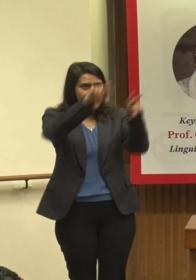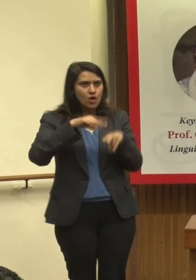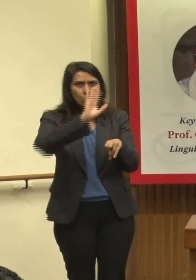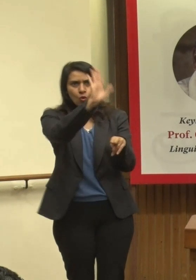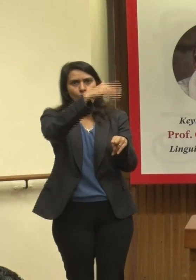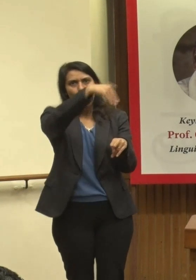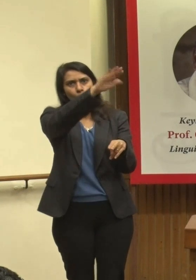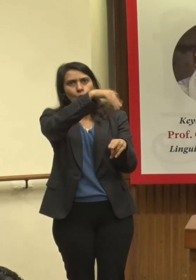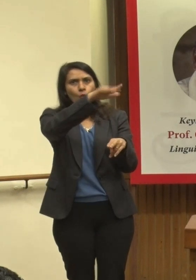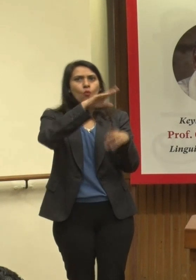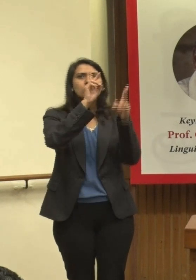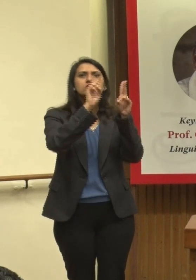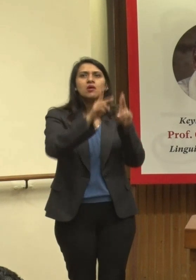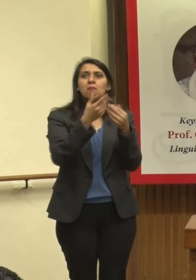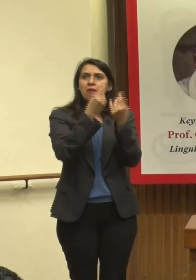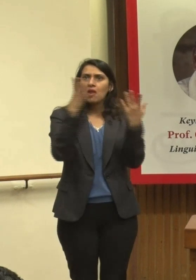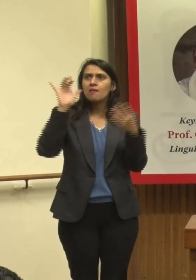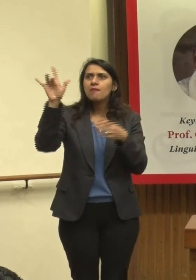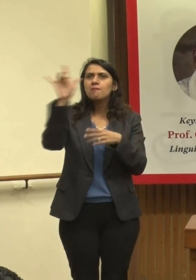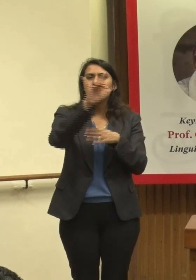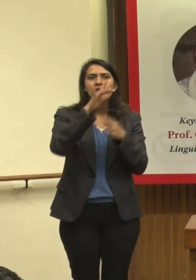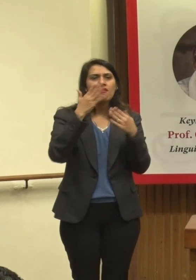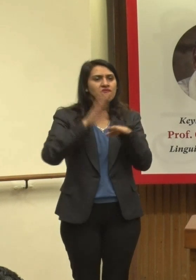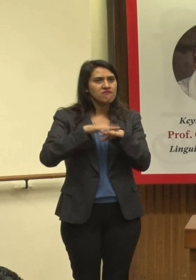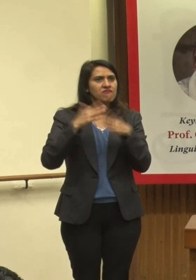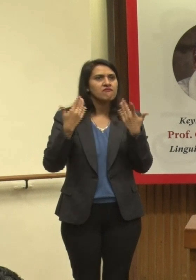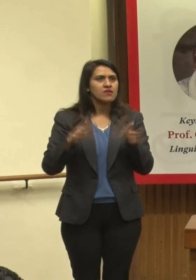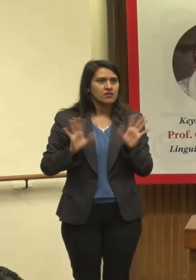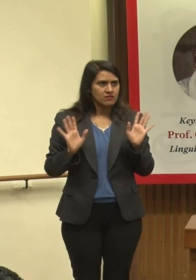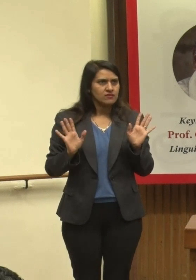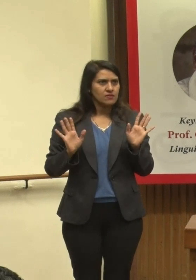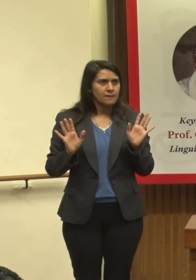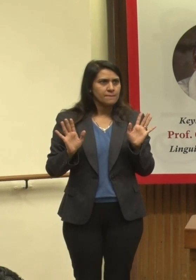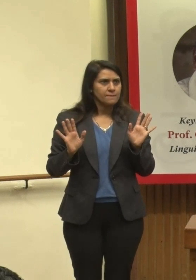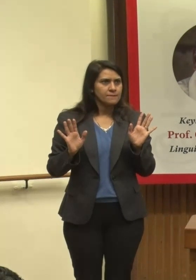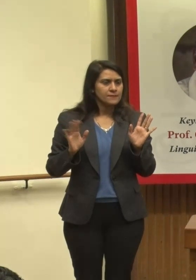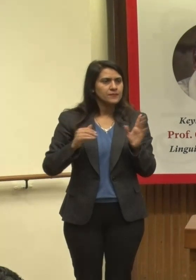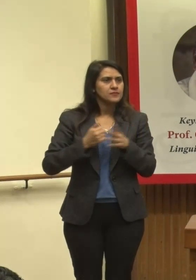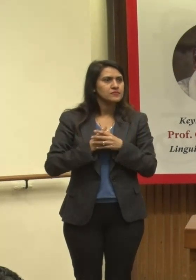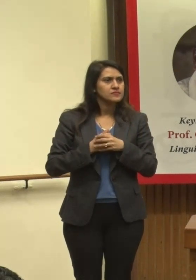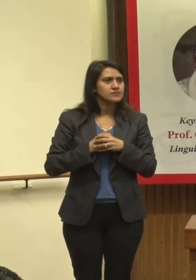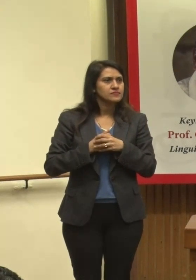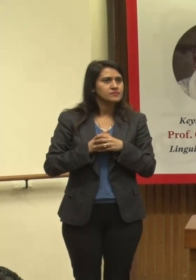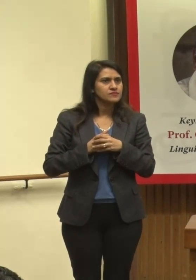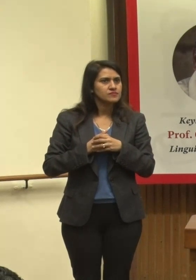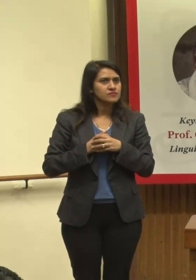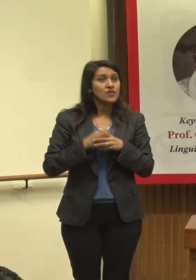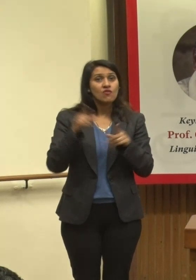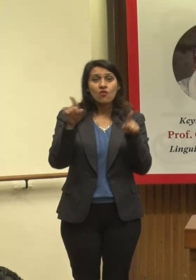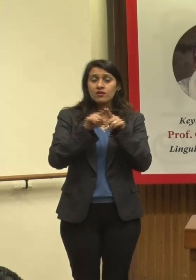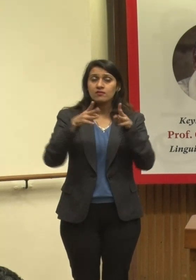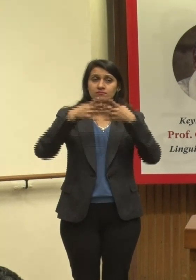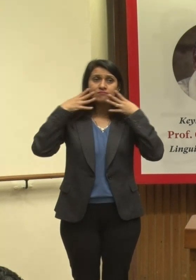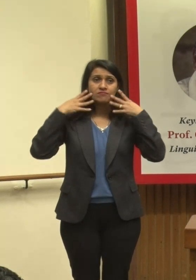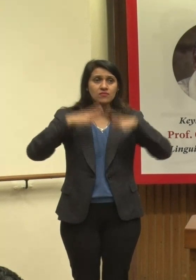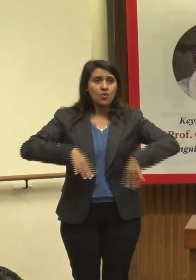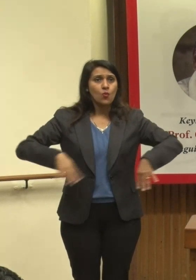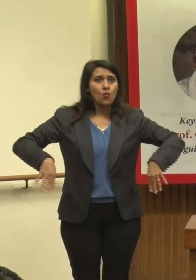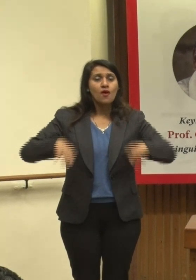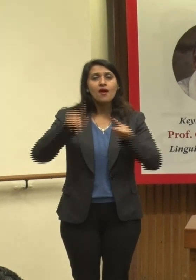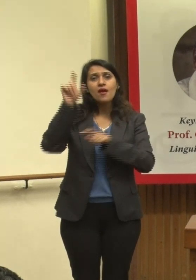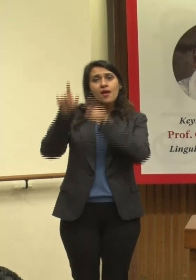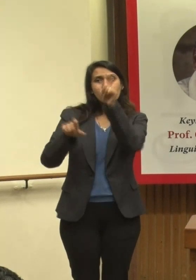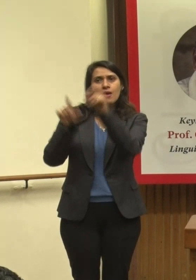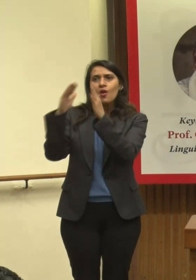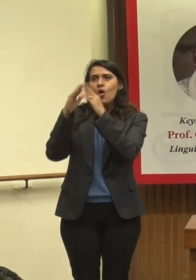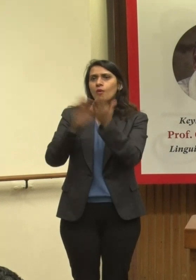were in most cases this denotified or tribal people who had